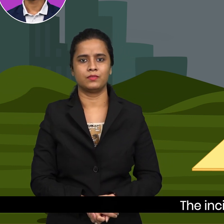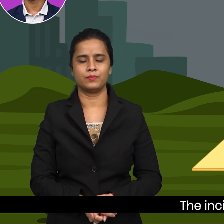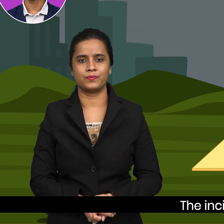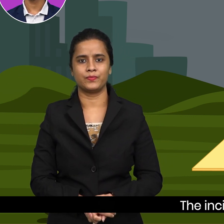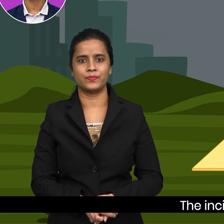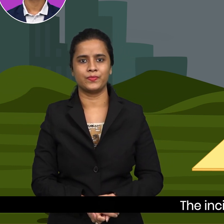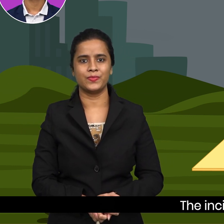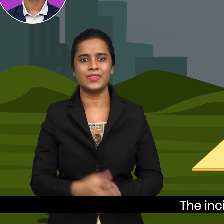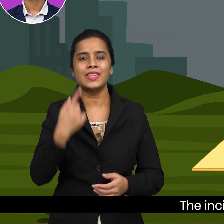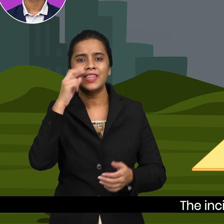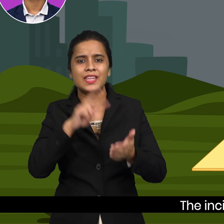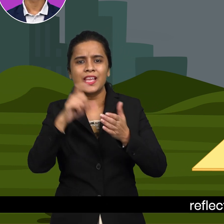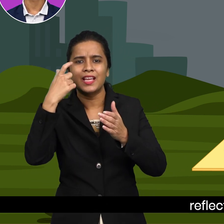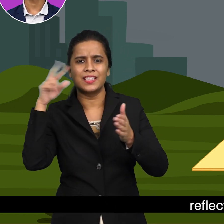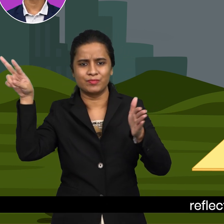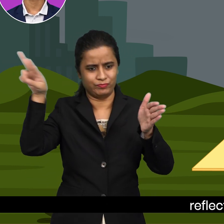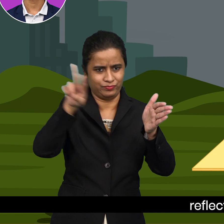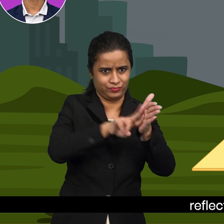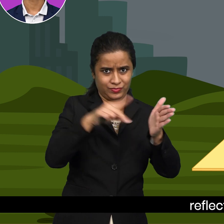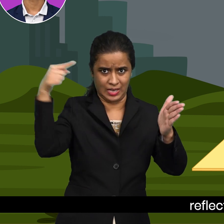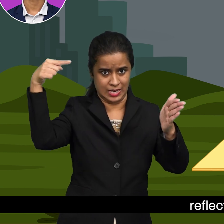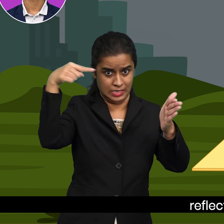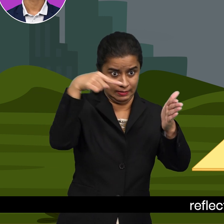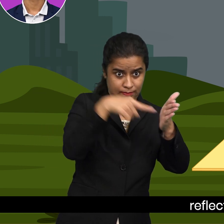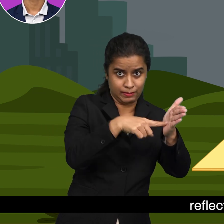The incident ray, reflected ray,